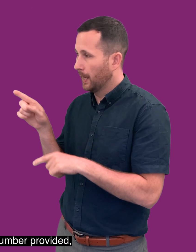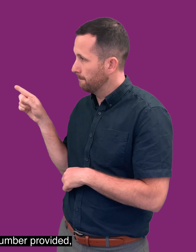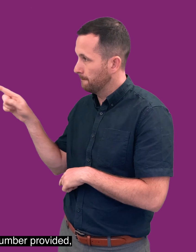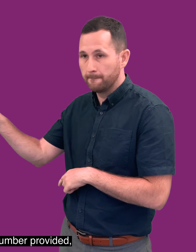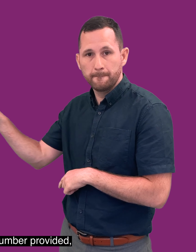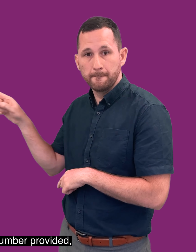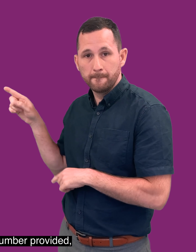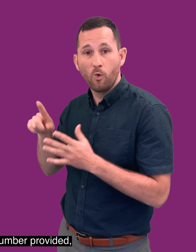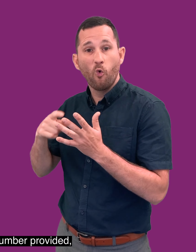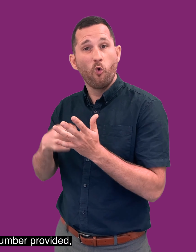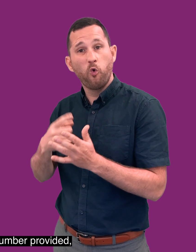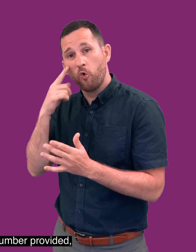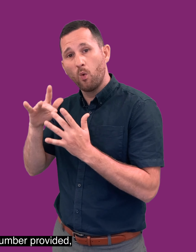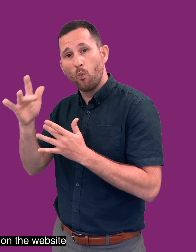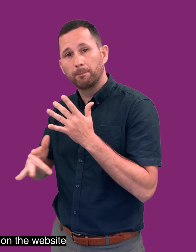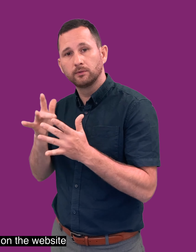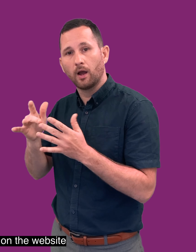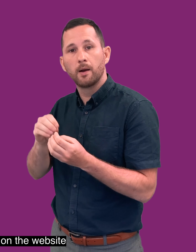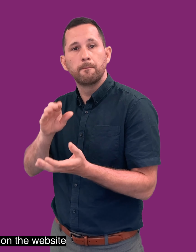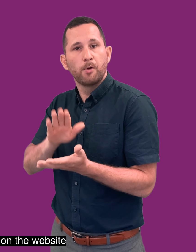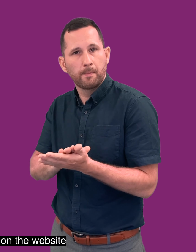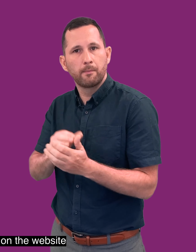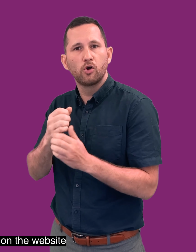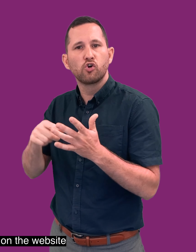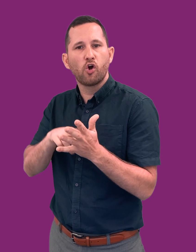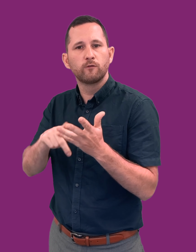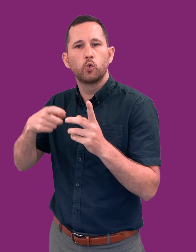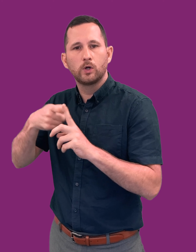the phone number provided, or you can go on the website